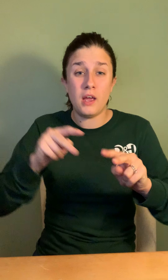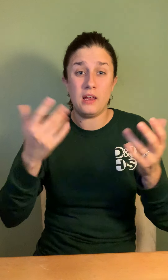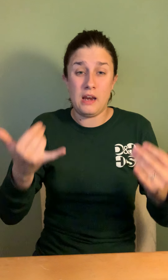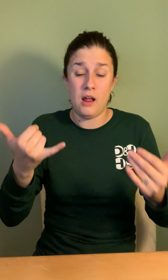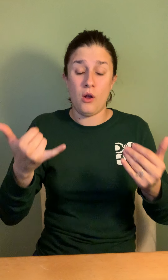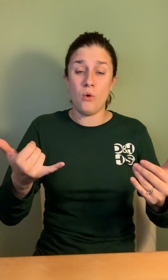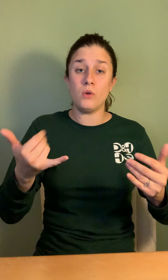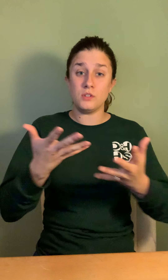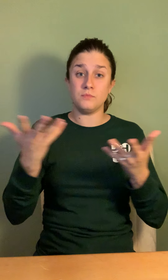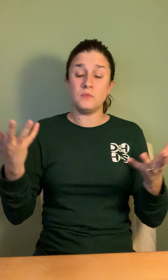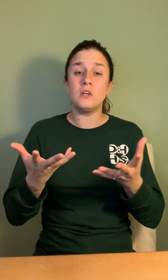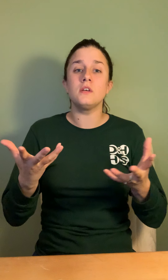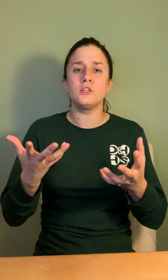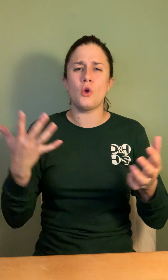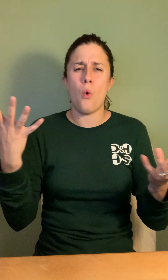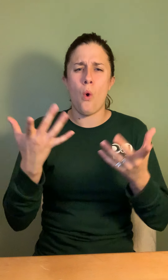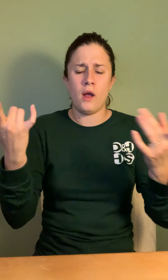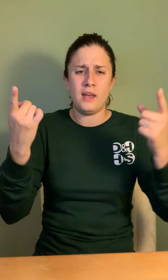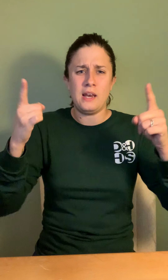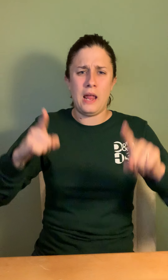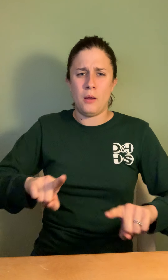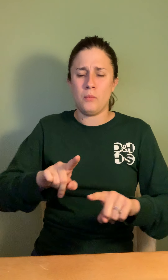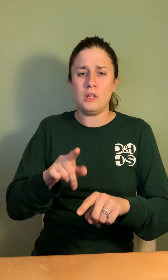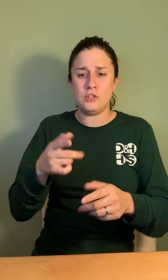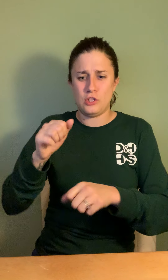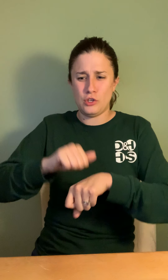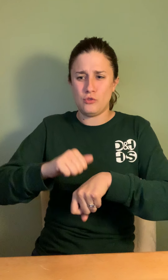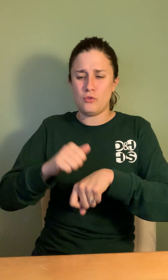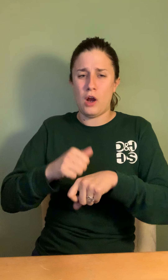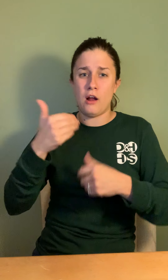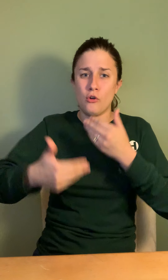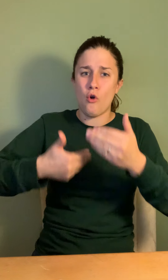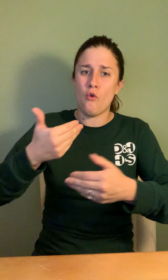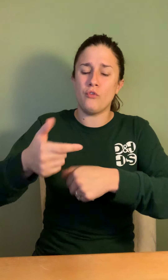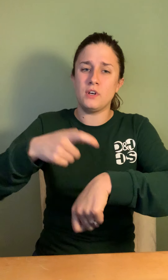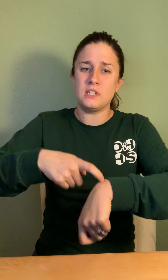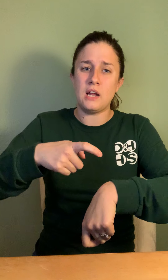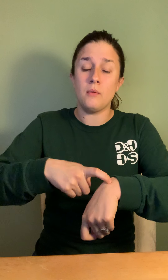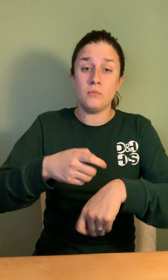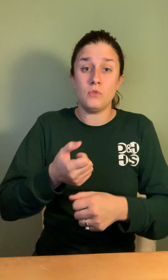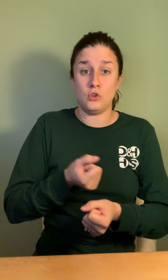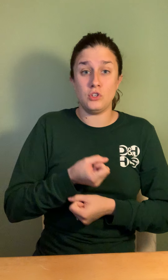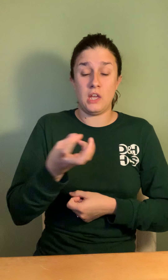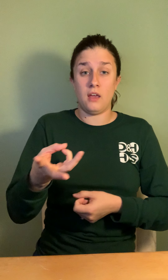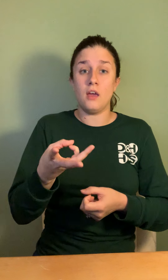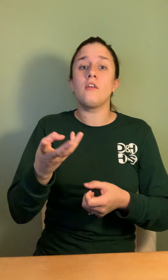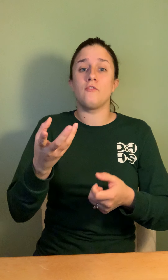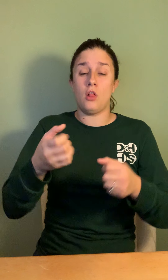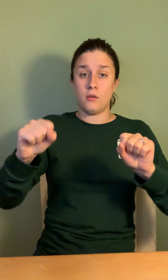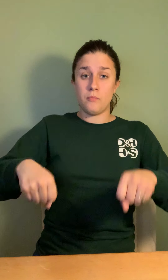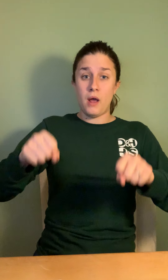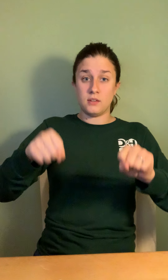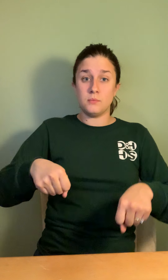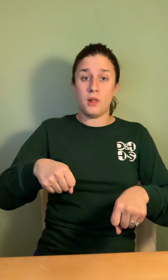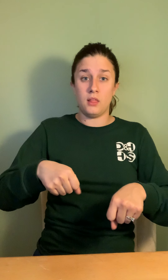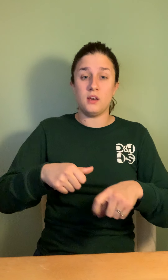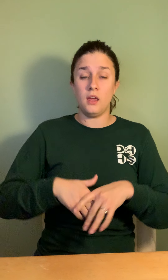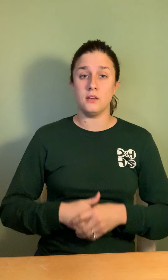to this igneous rock over time? And there's a handful of possibilities. First thing that could happen is